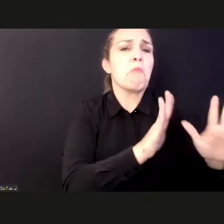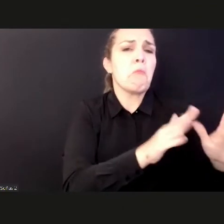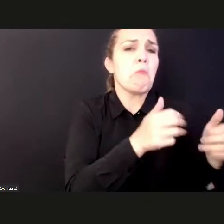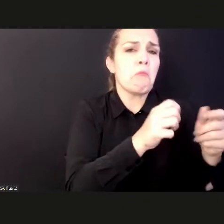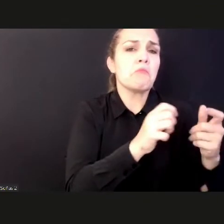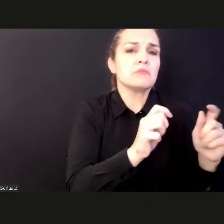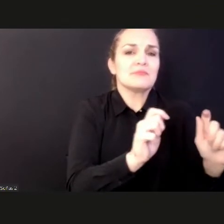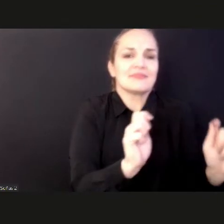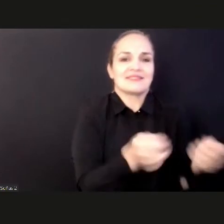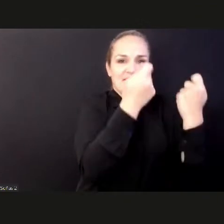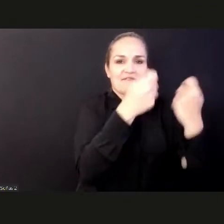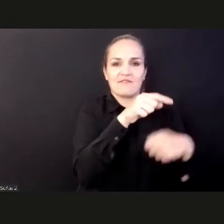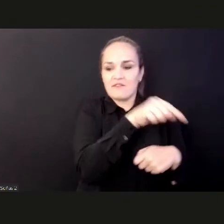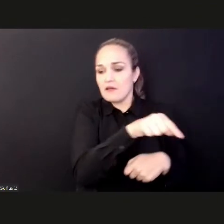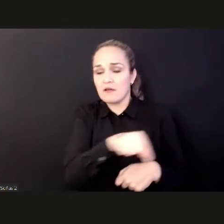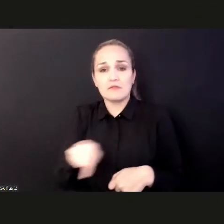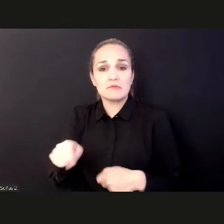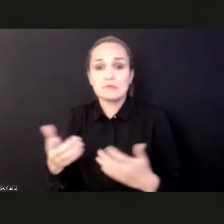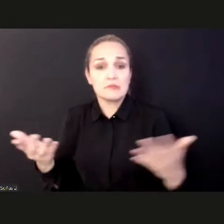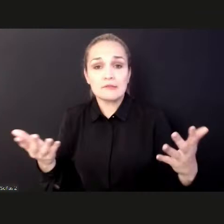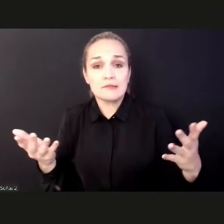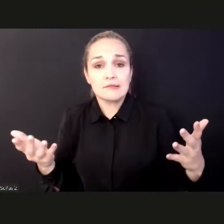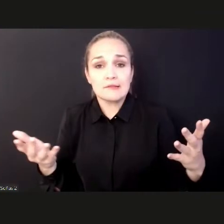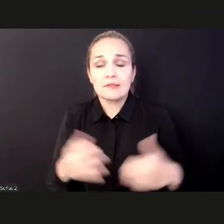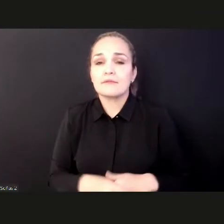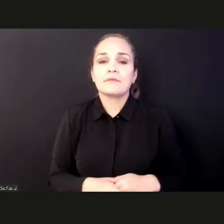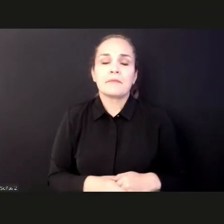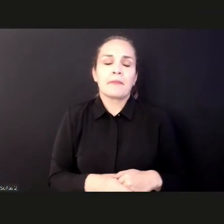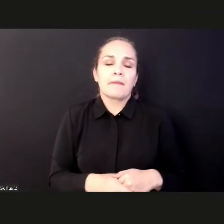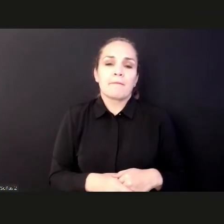why some of them have actually collapsed is that if you talk about the sustainable